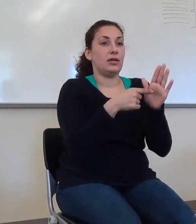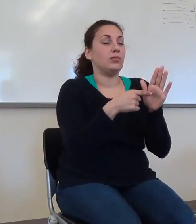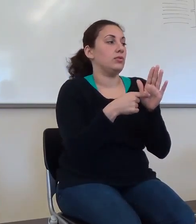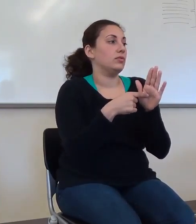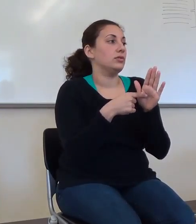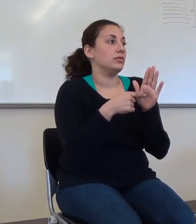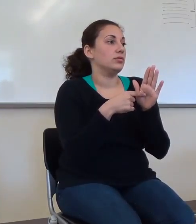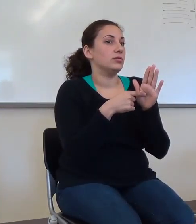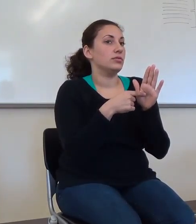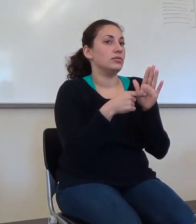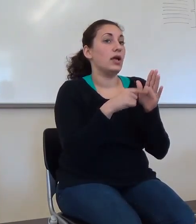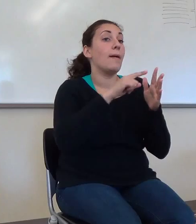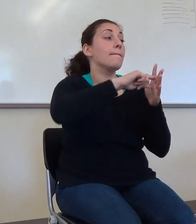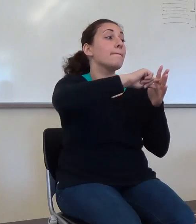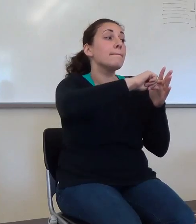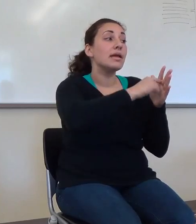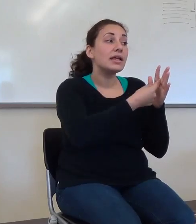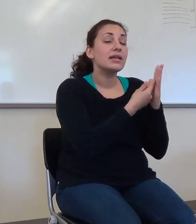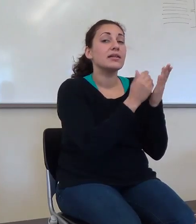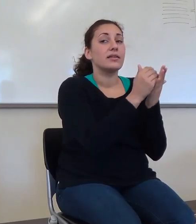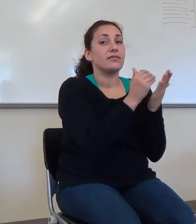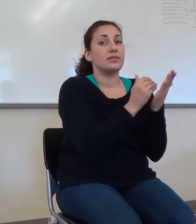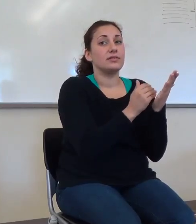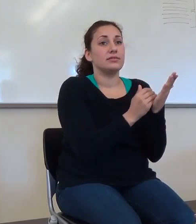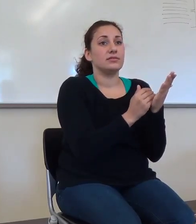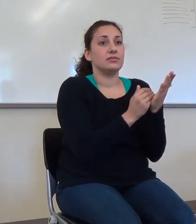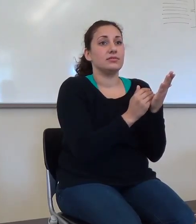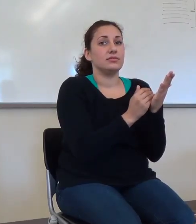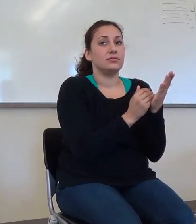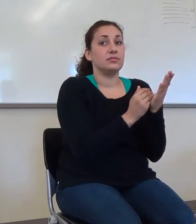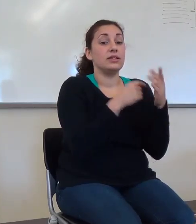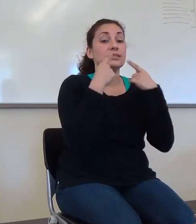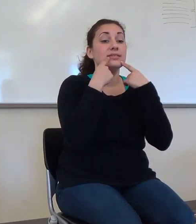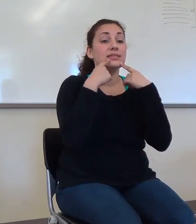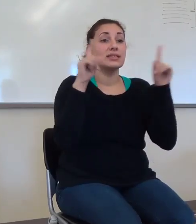okay? It successfully engineered the release of Rabia Kadir.